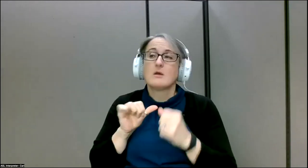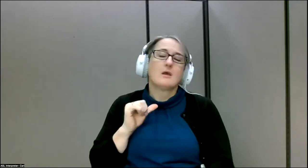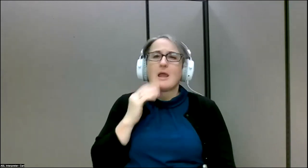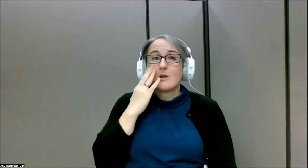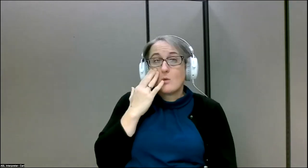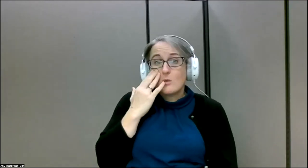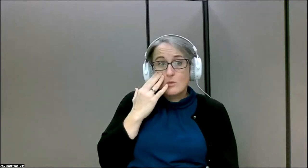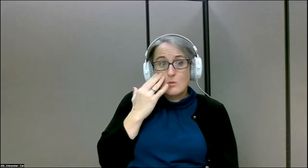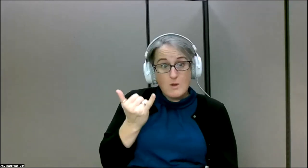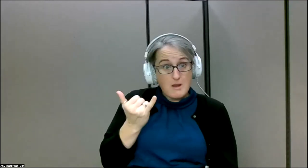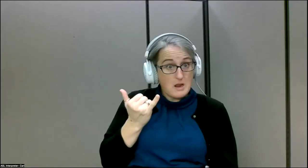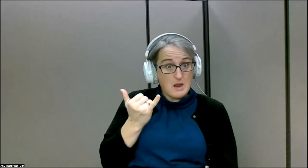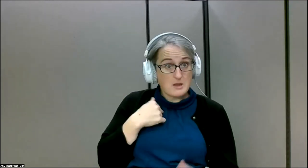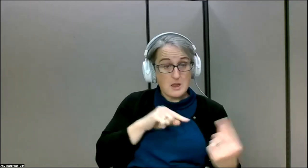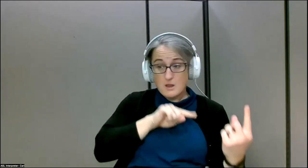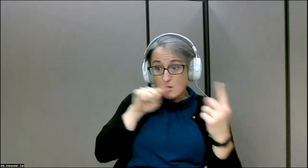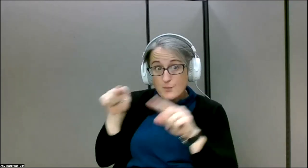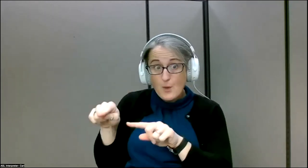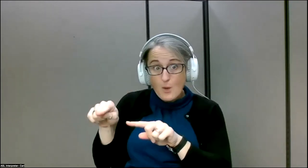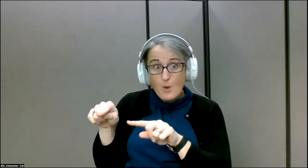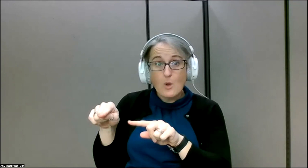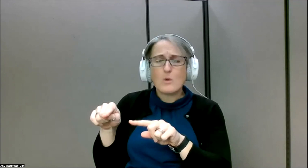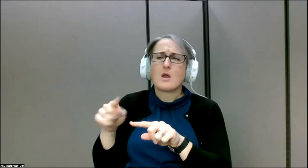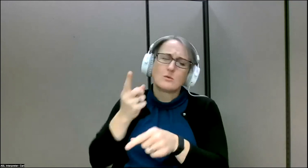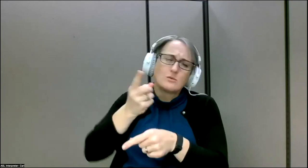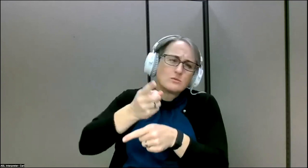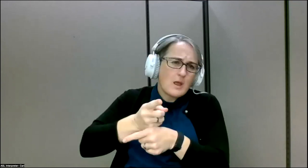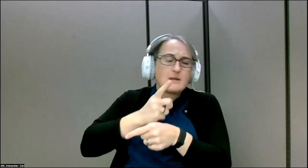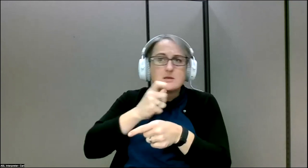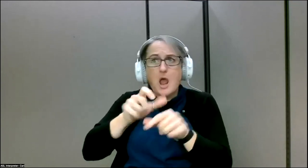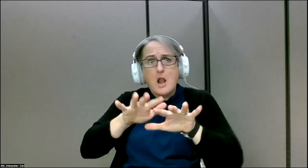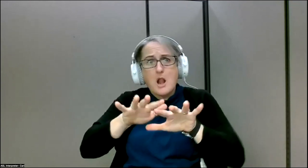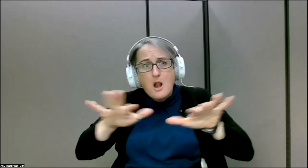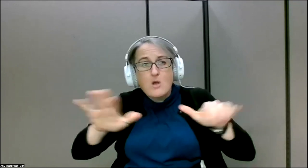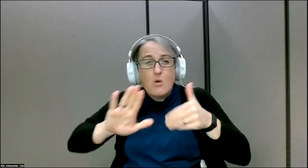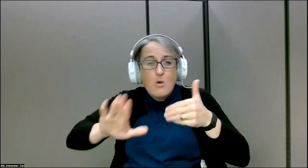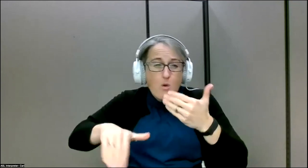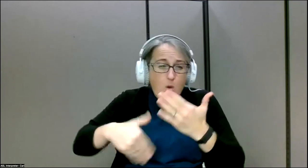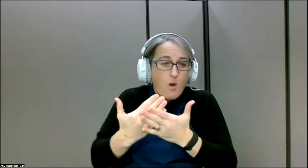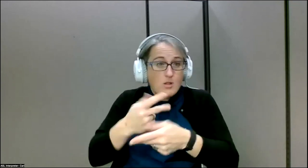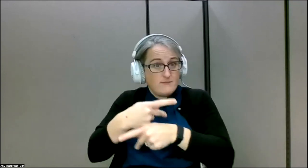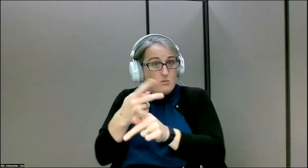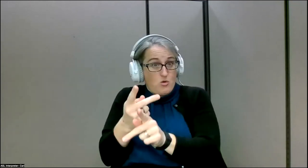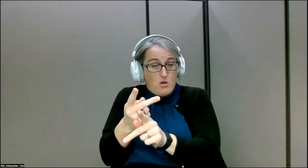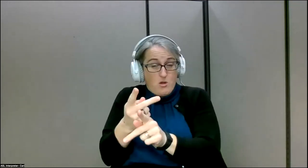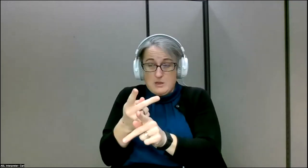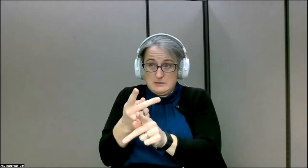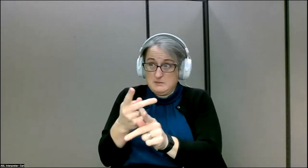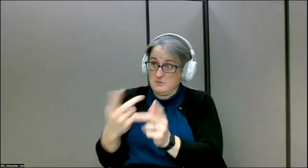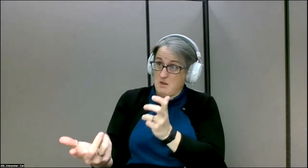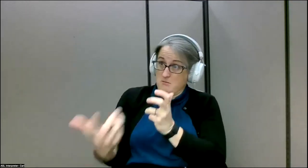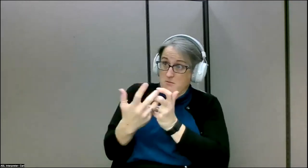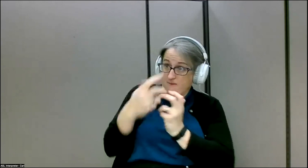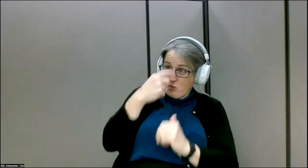that sure, not all the products or services that are being offered now may not benefit me, but